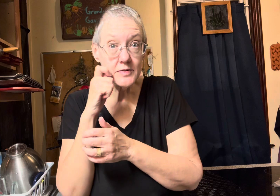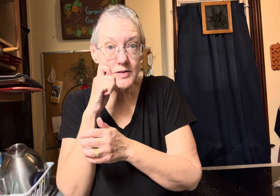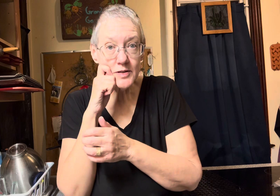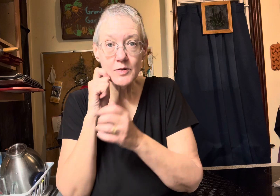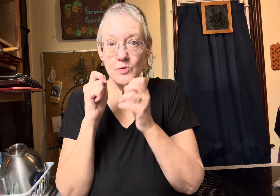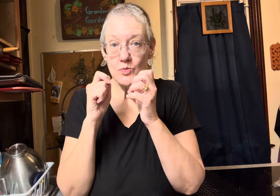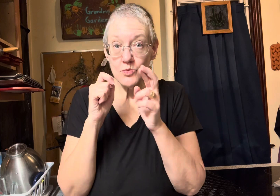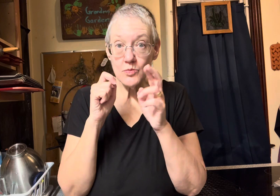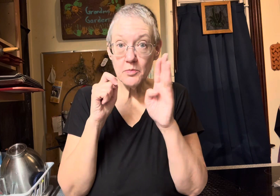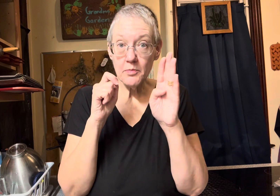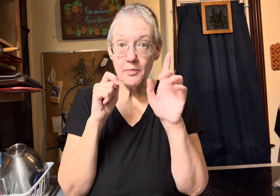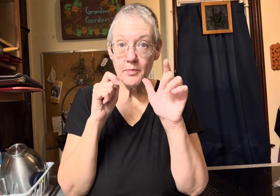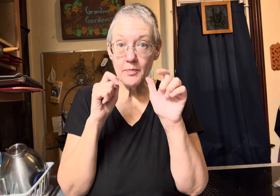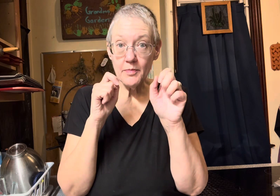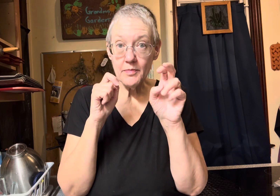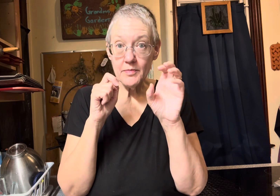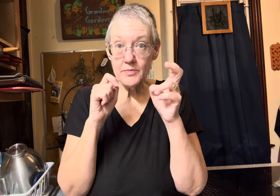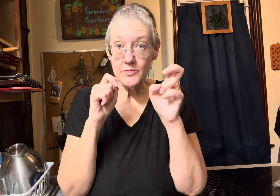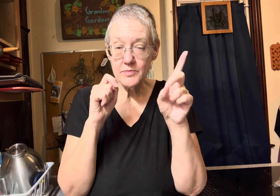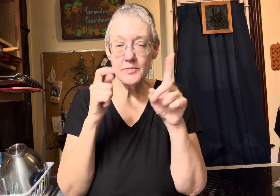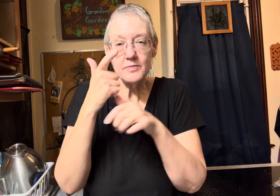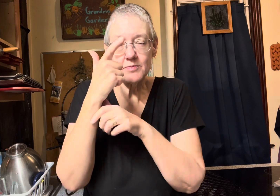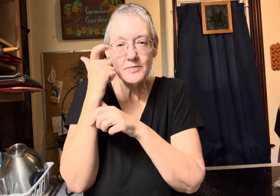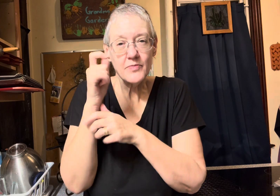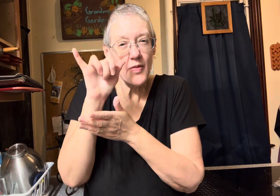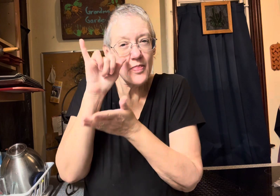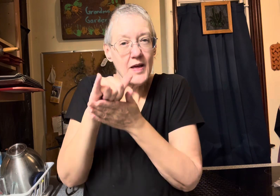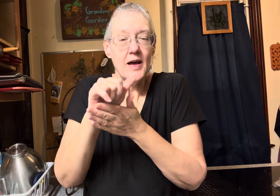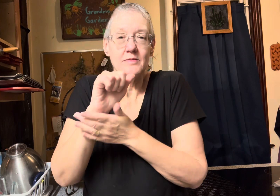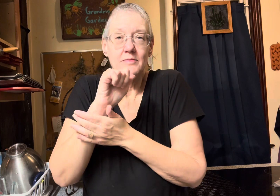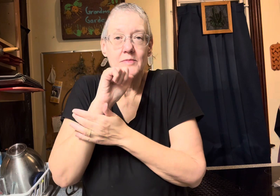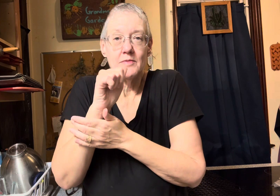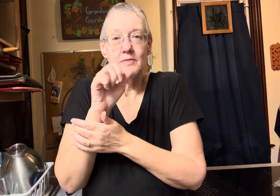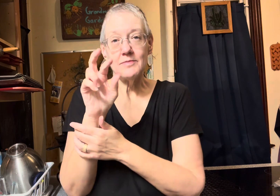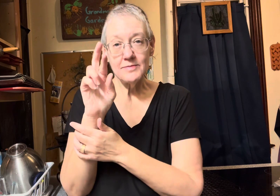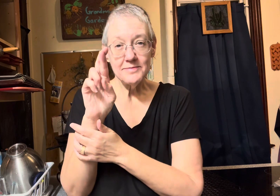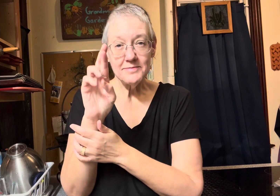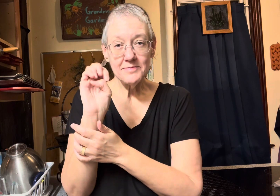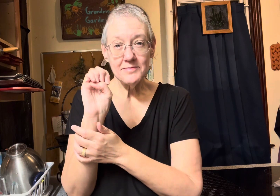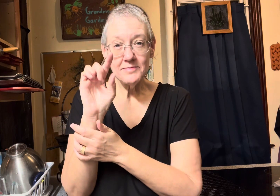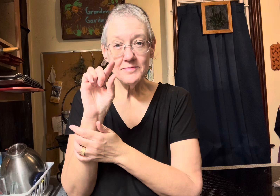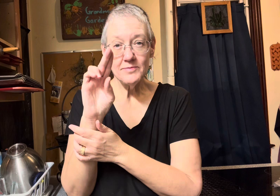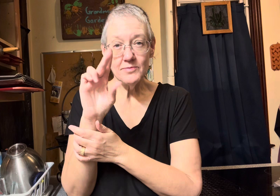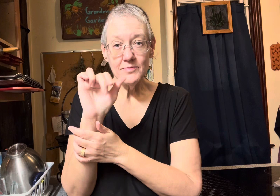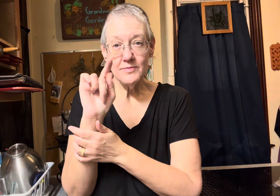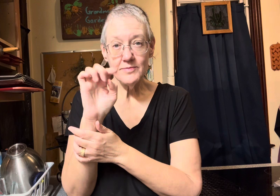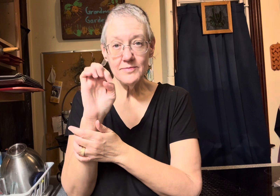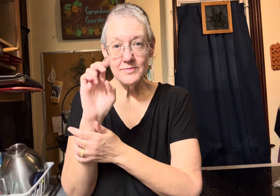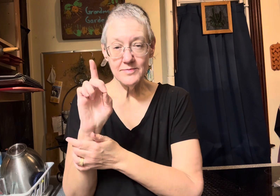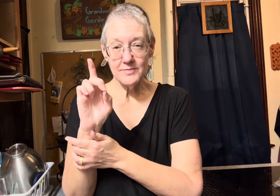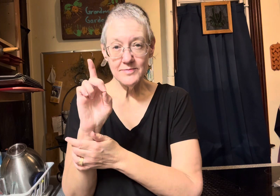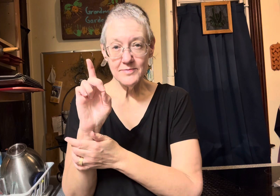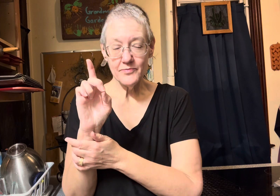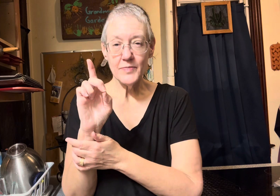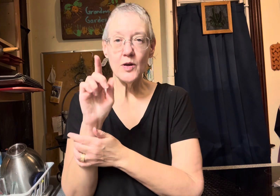Like almond flour, some might have the skin, some might be blanched, because those products are not regulated.